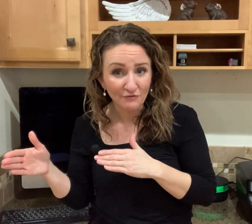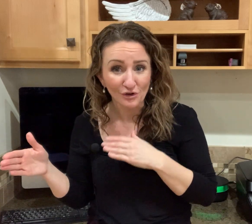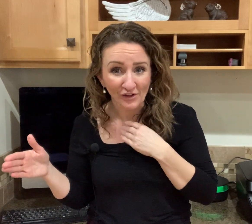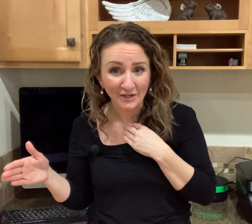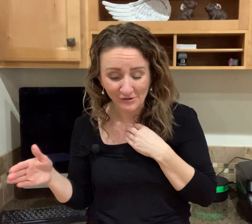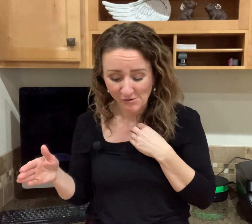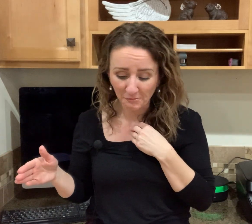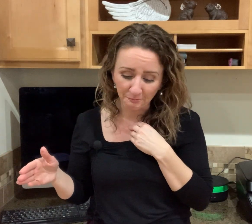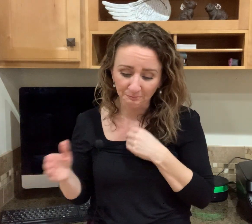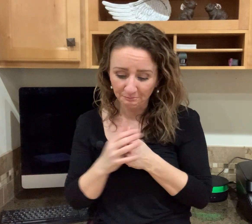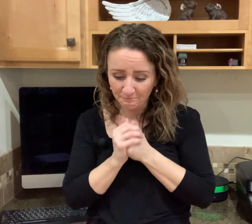your sentence.